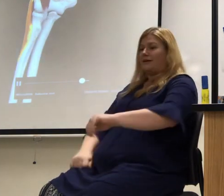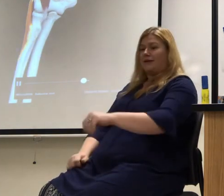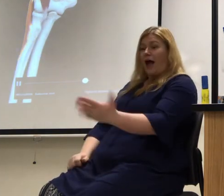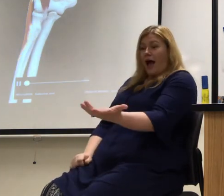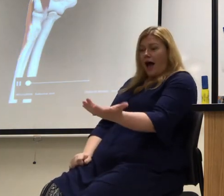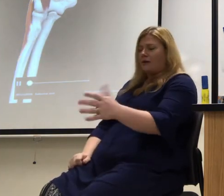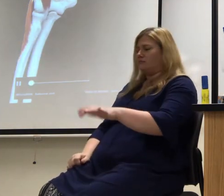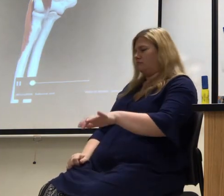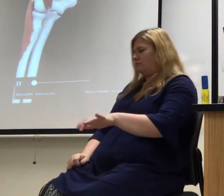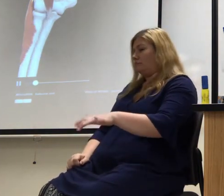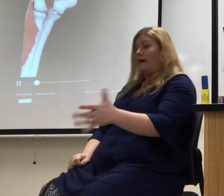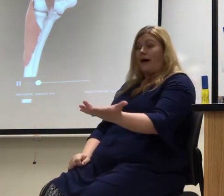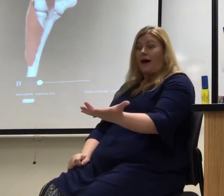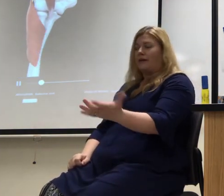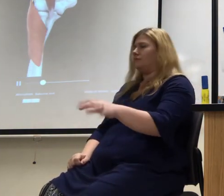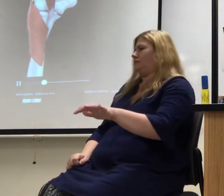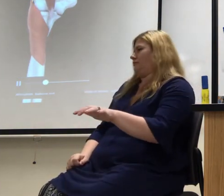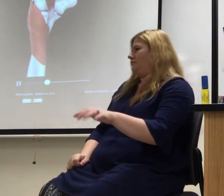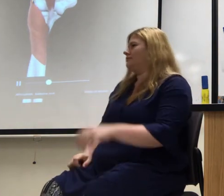Supinator.